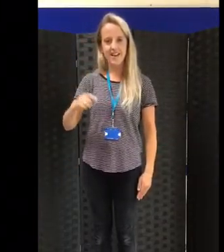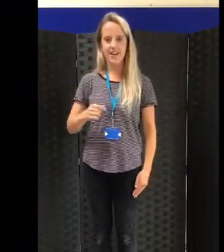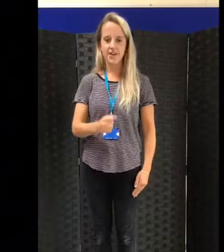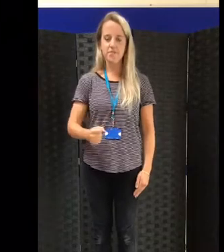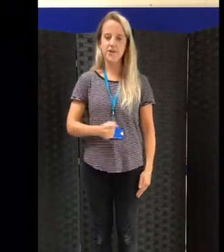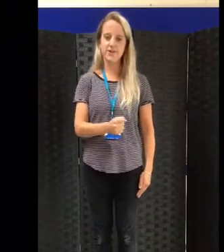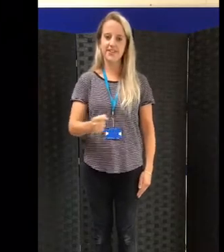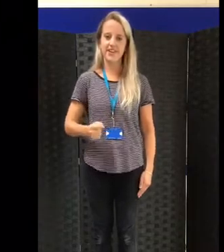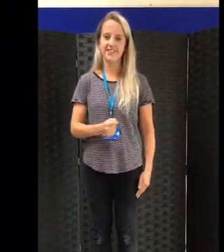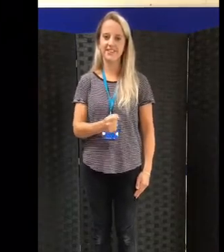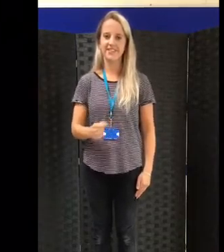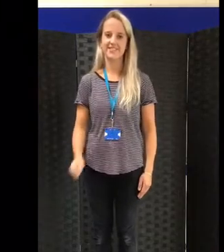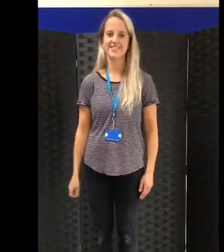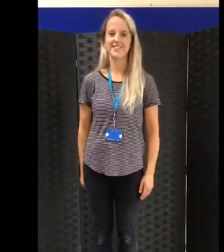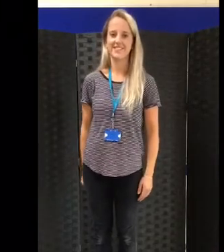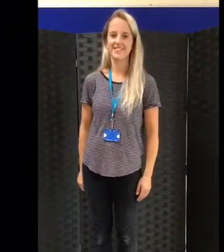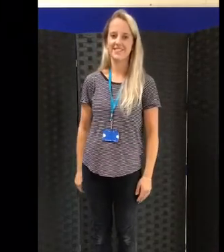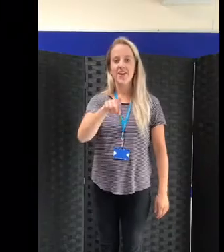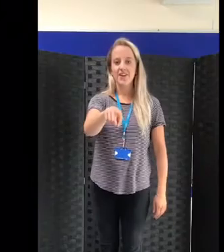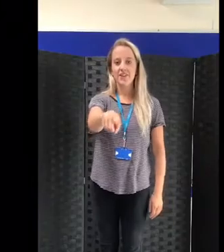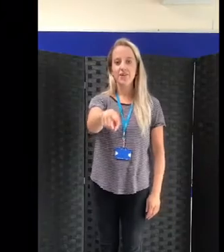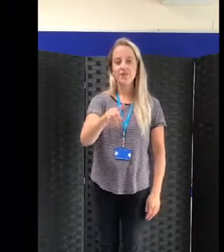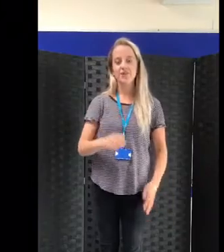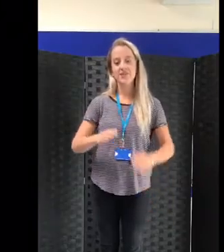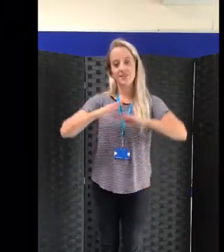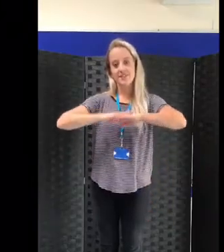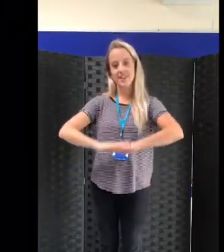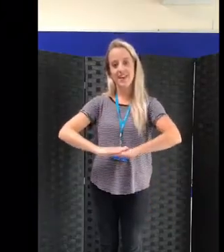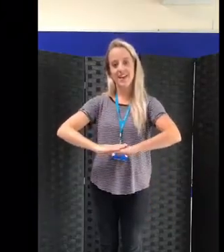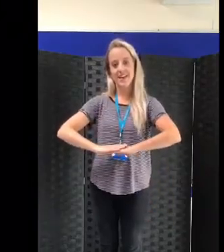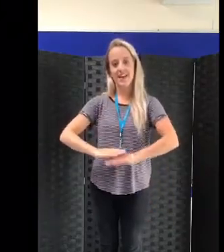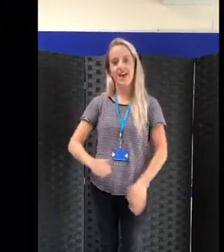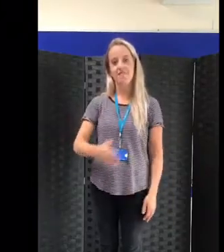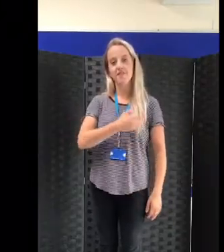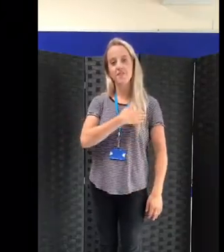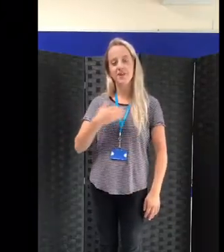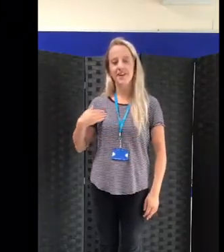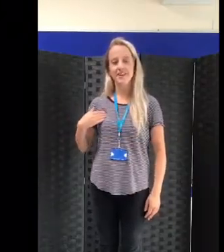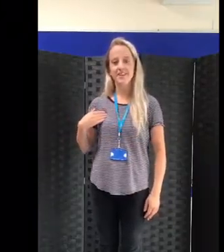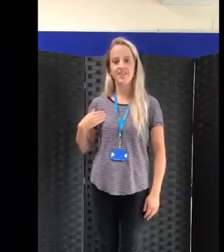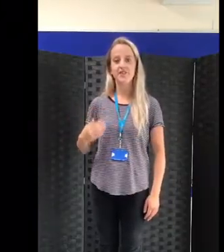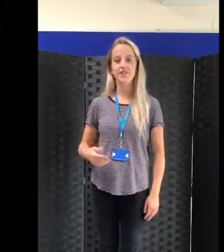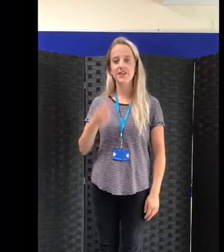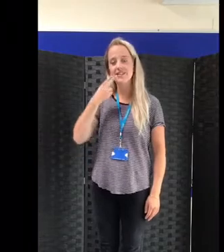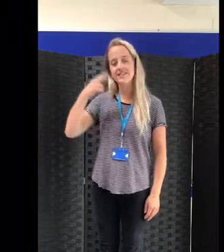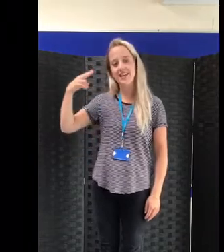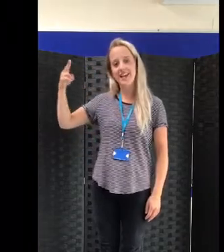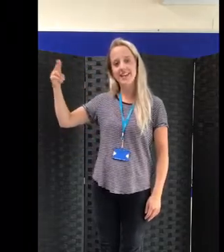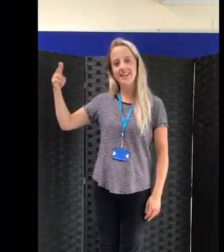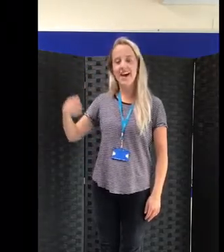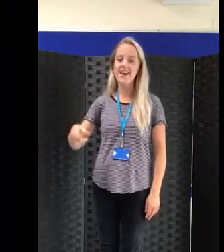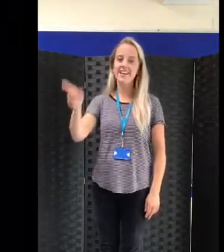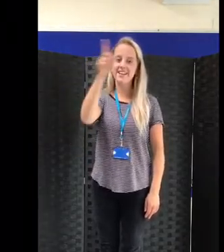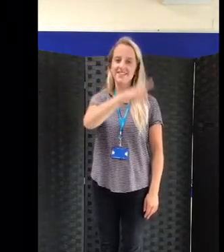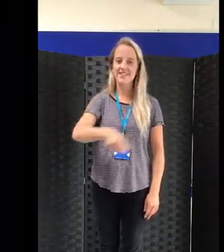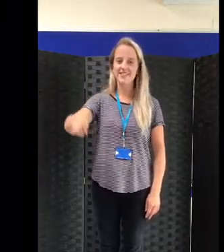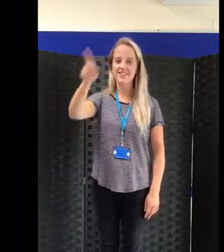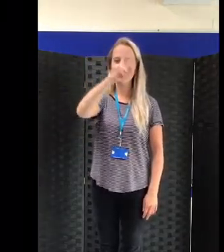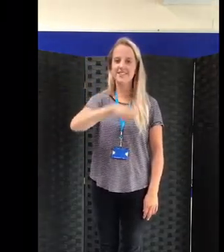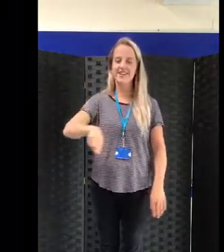see computer. You will also sit here every morning for singing